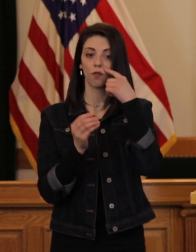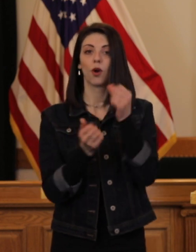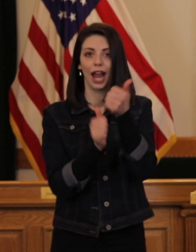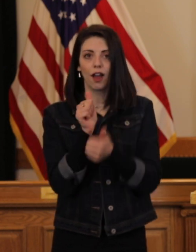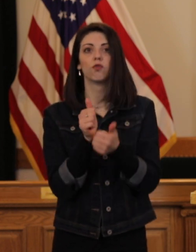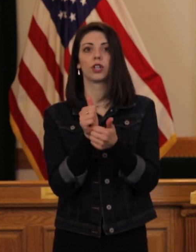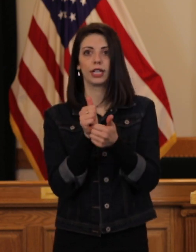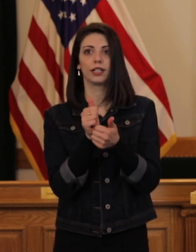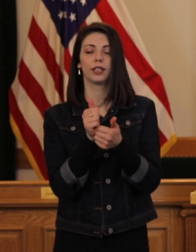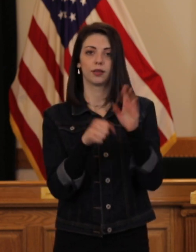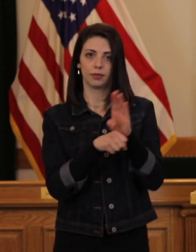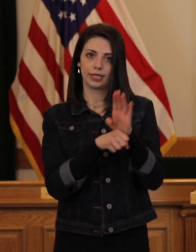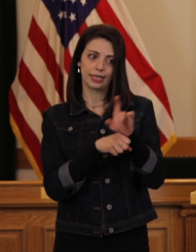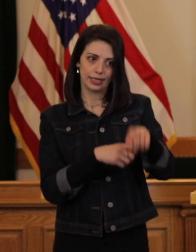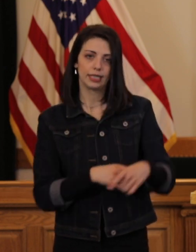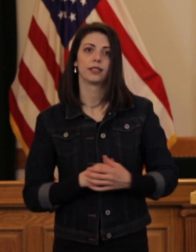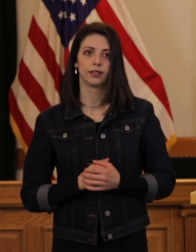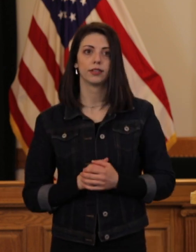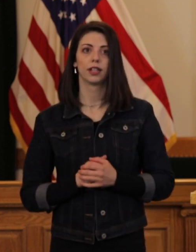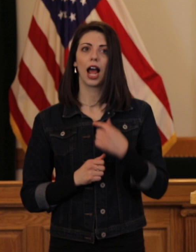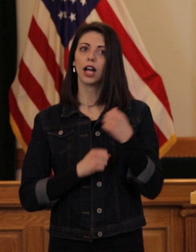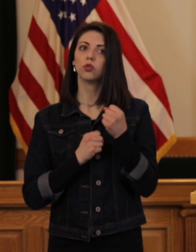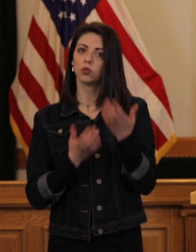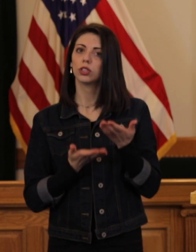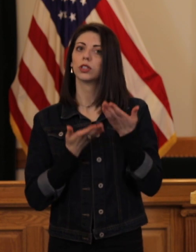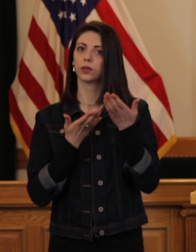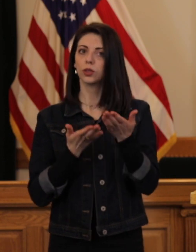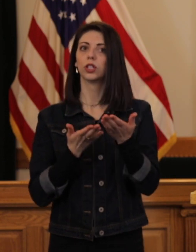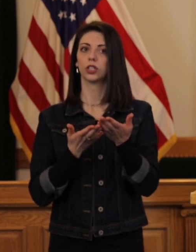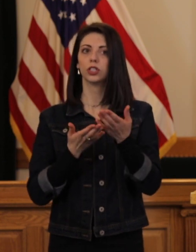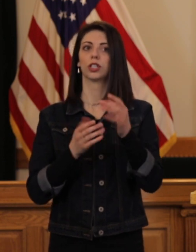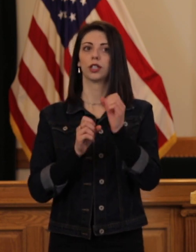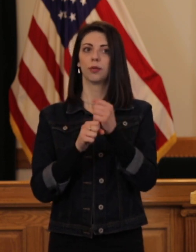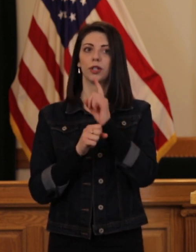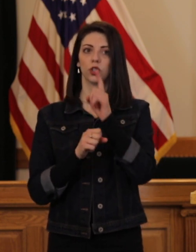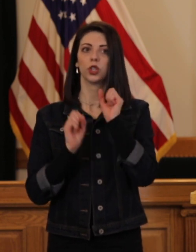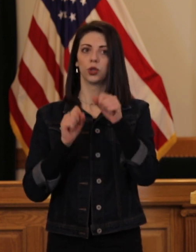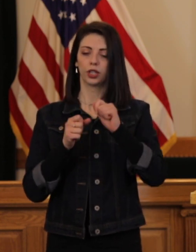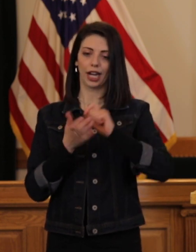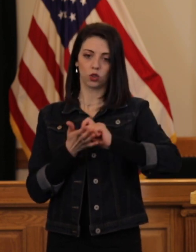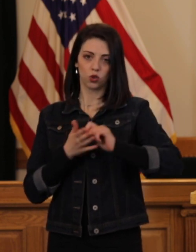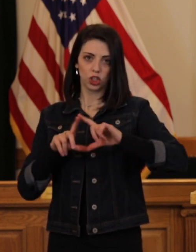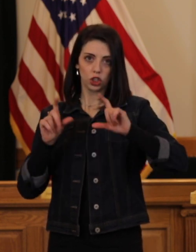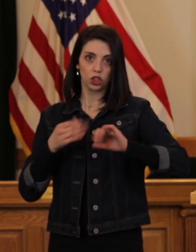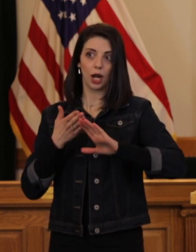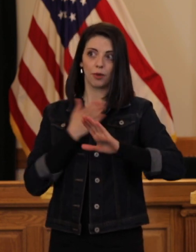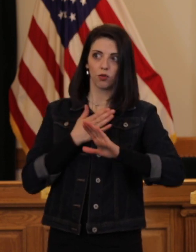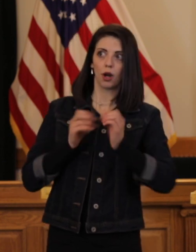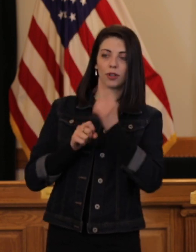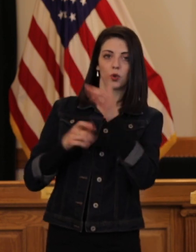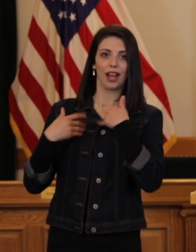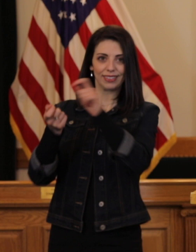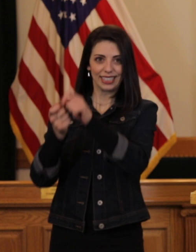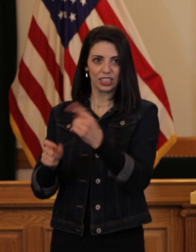strongly encourage you to call our office before writing out a check to be sure all fees are calculated properly. The phone